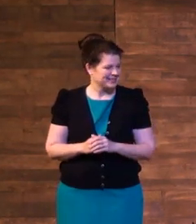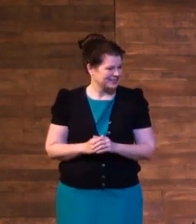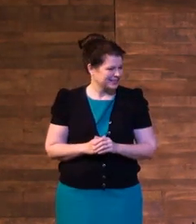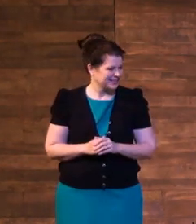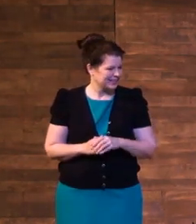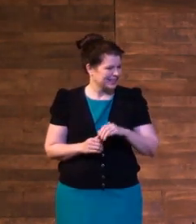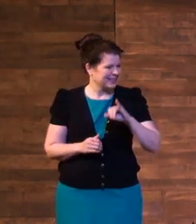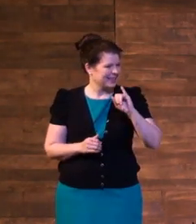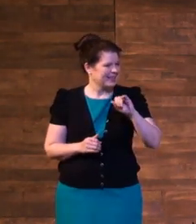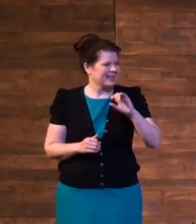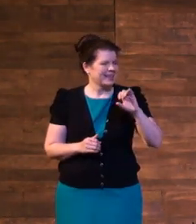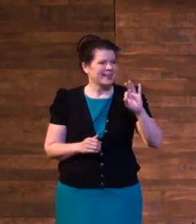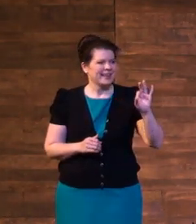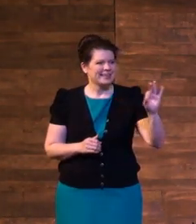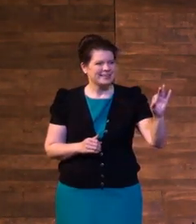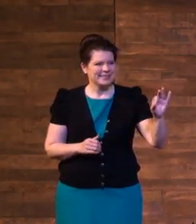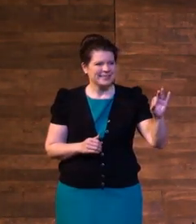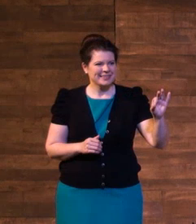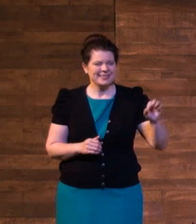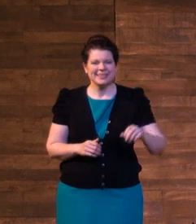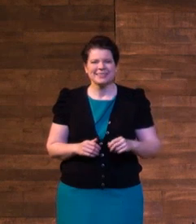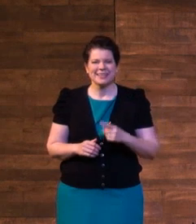I-66 and the Beltway are red on these lines, too.